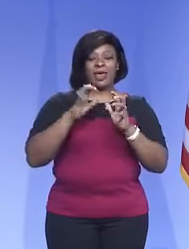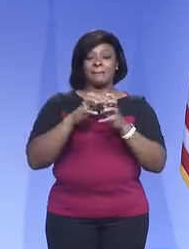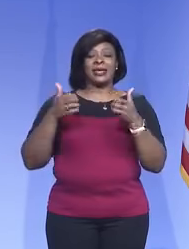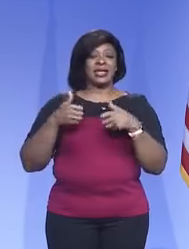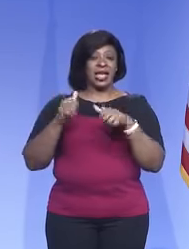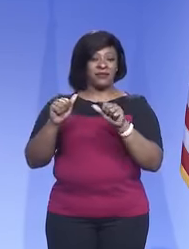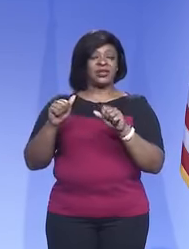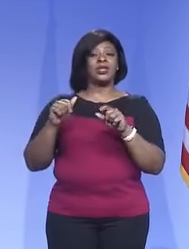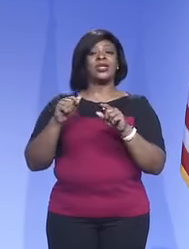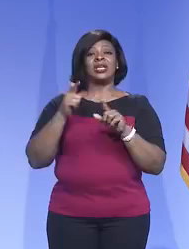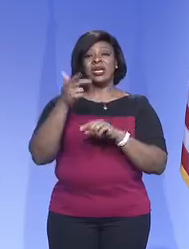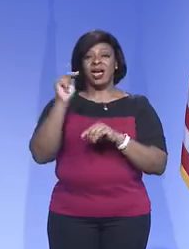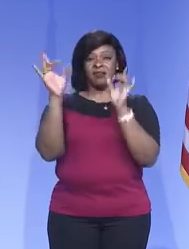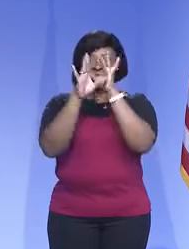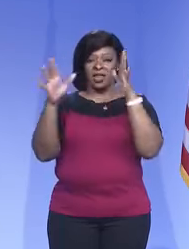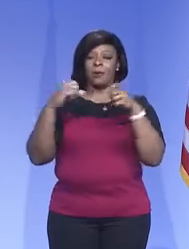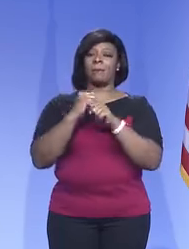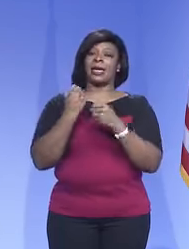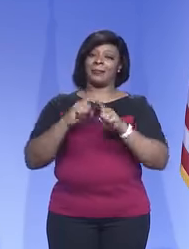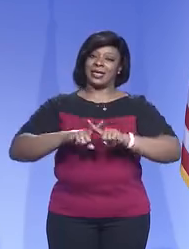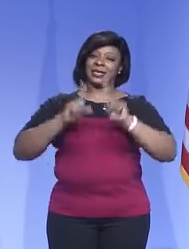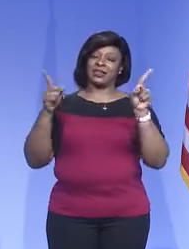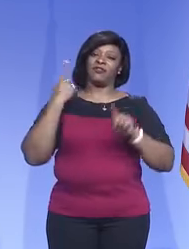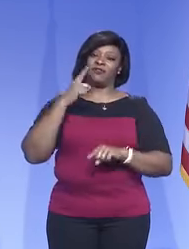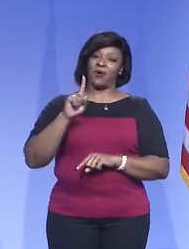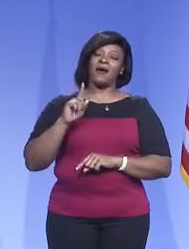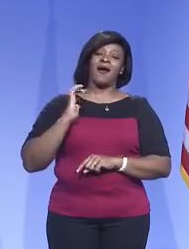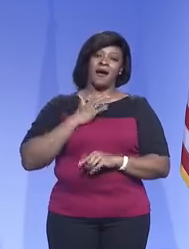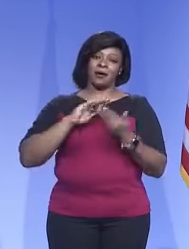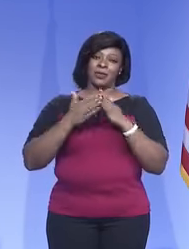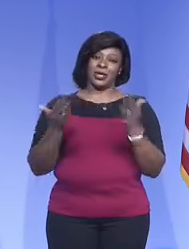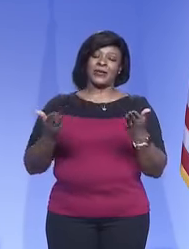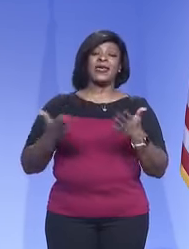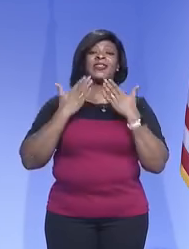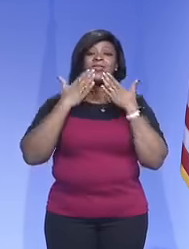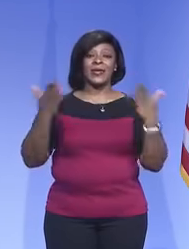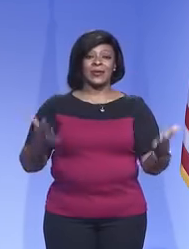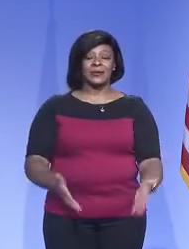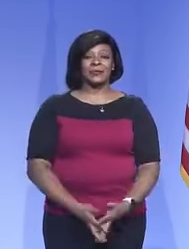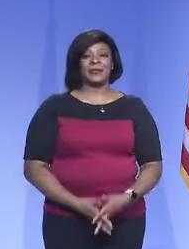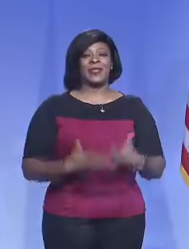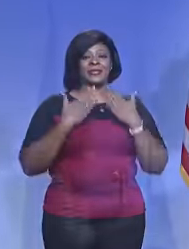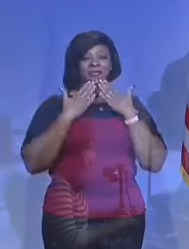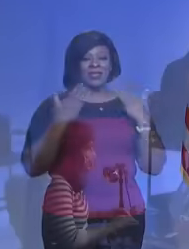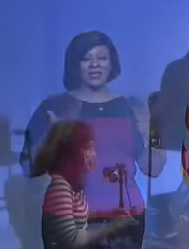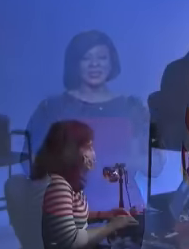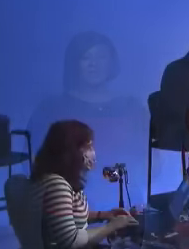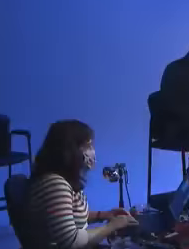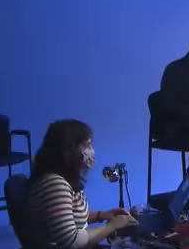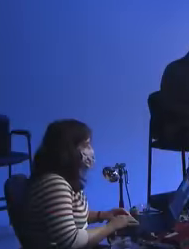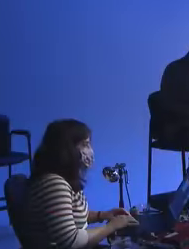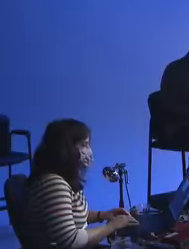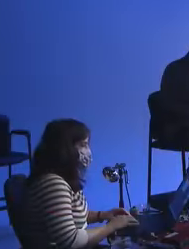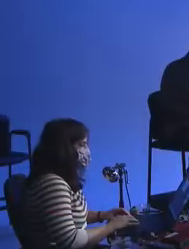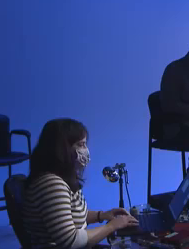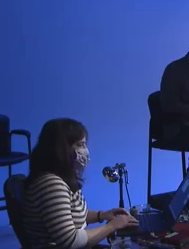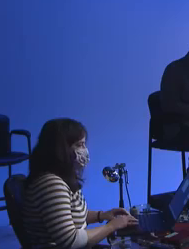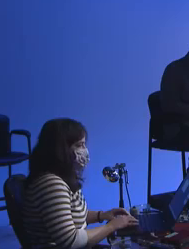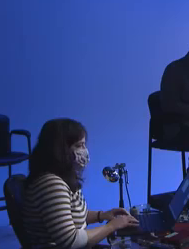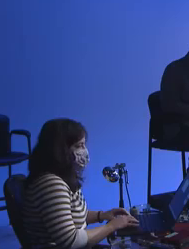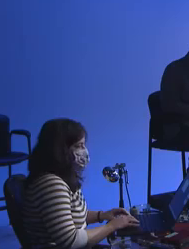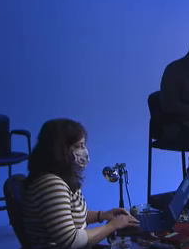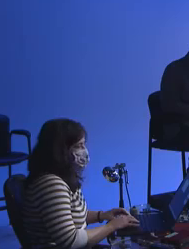effort into gun violence, we can make a difference for our community. Thank you. Thanks, everyone. We'll see you back here on Tuesday.